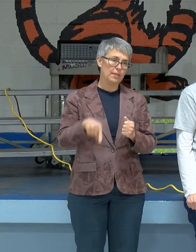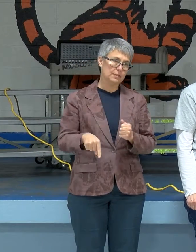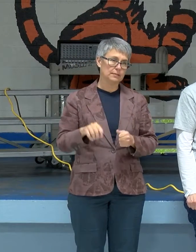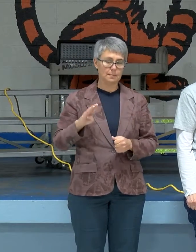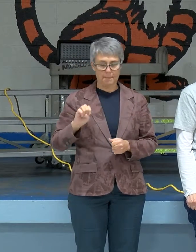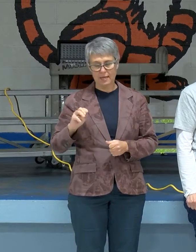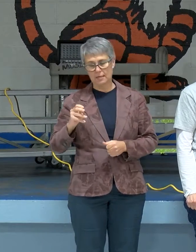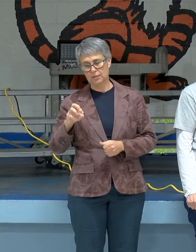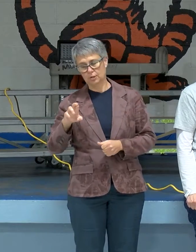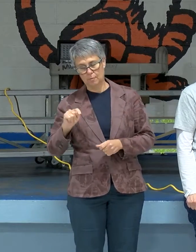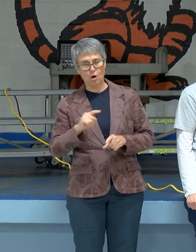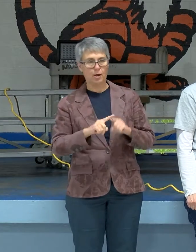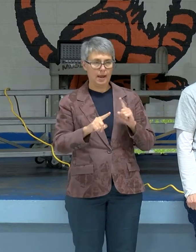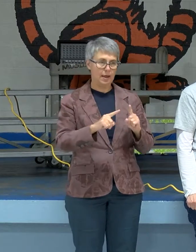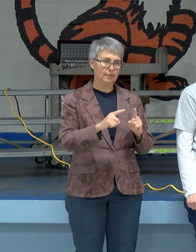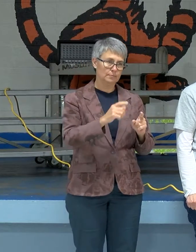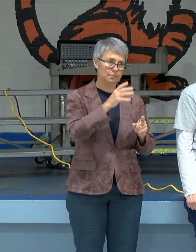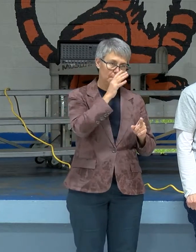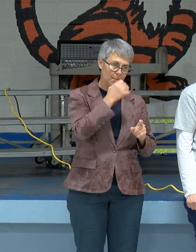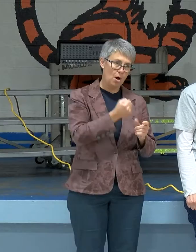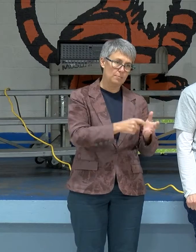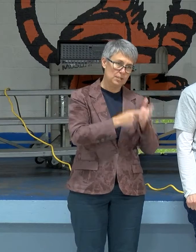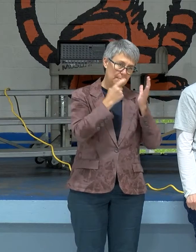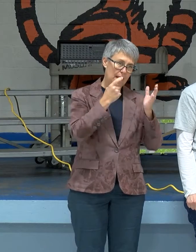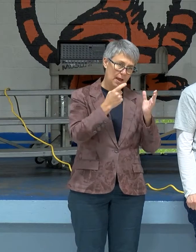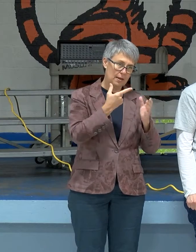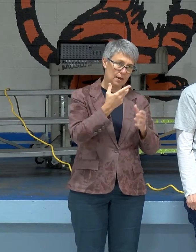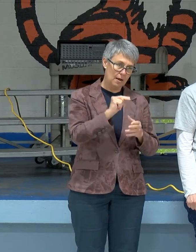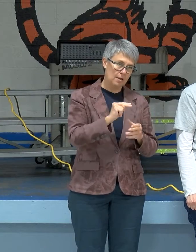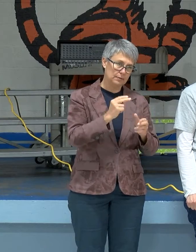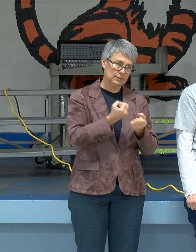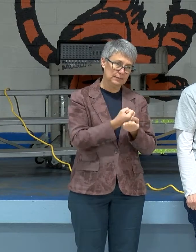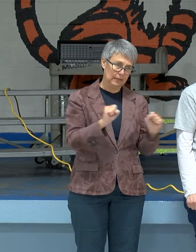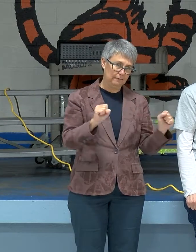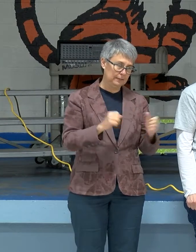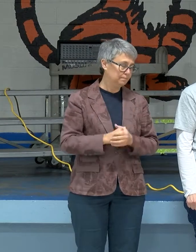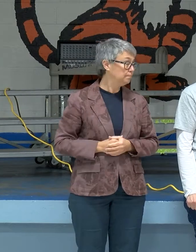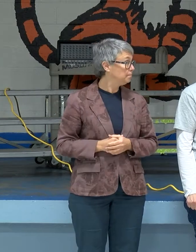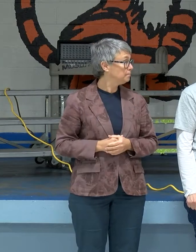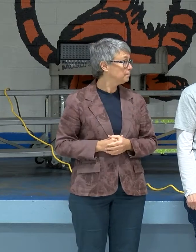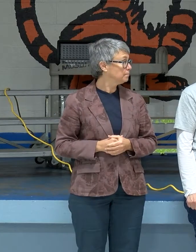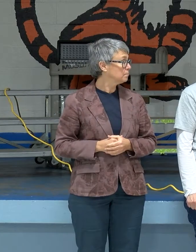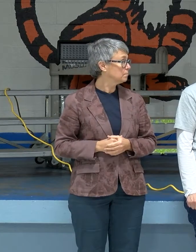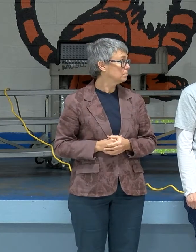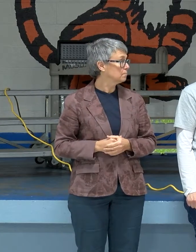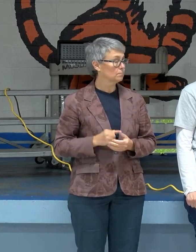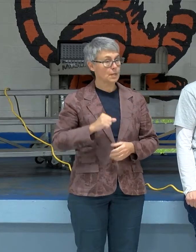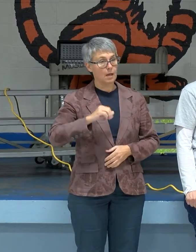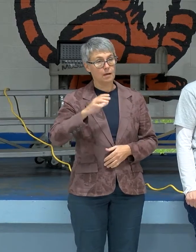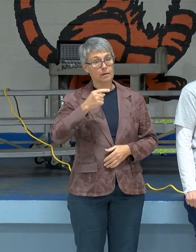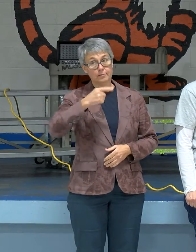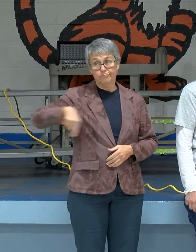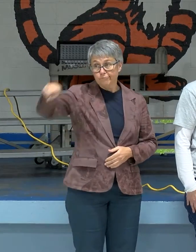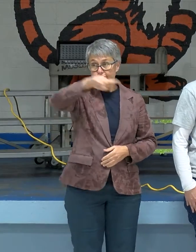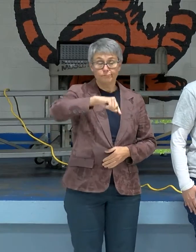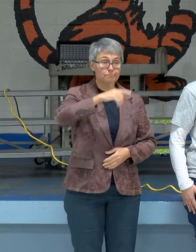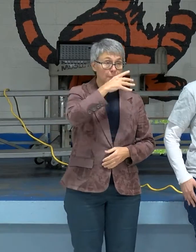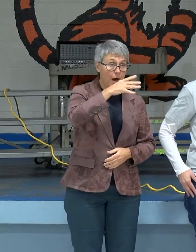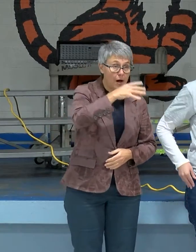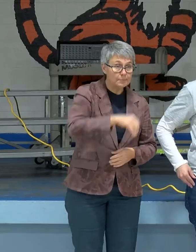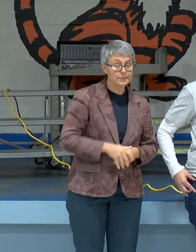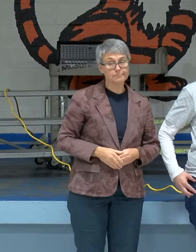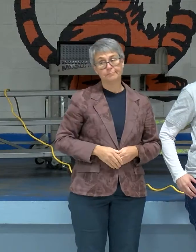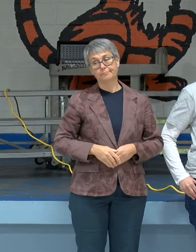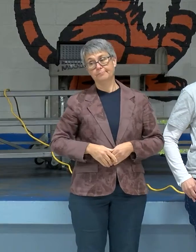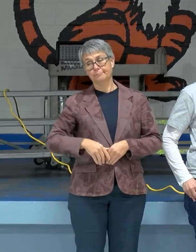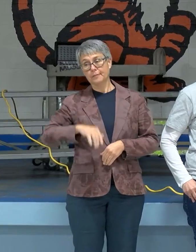Smart. So I think often as parents, grandparents, that